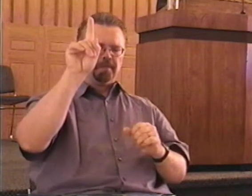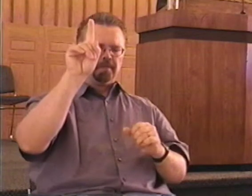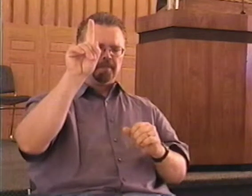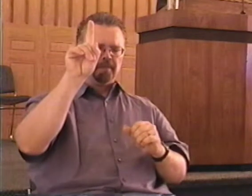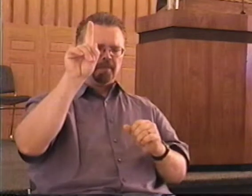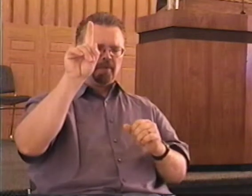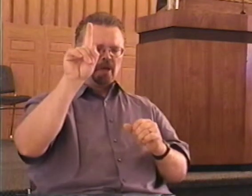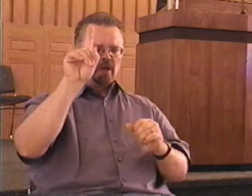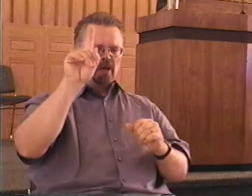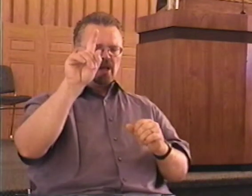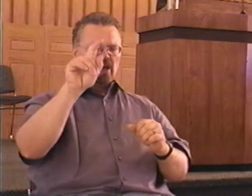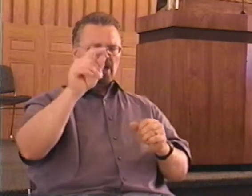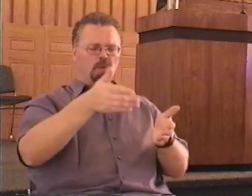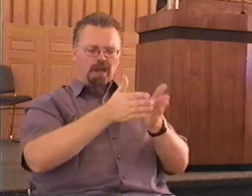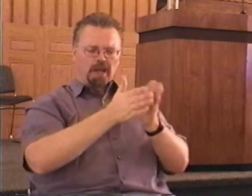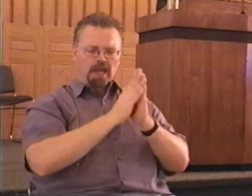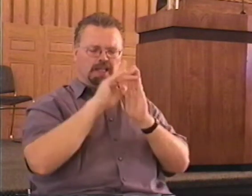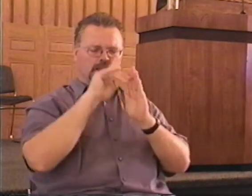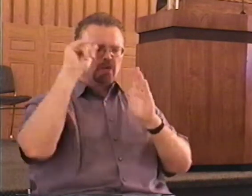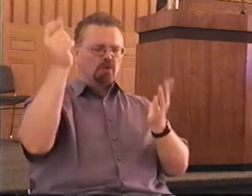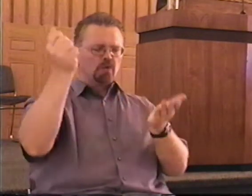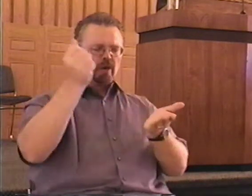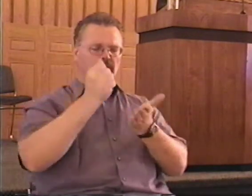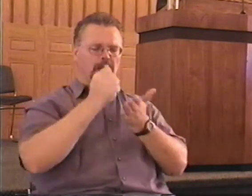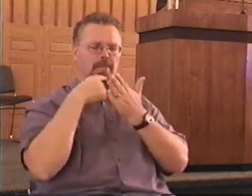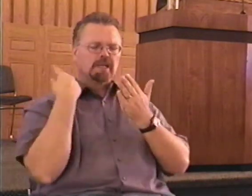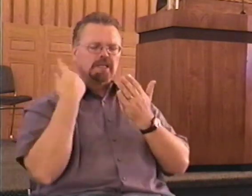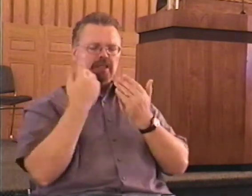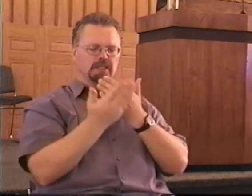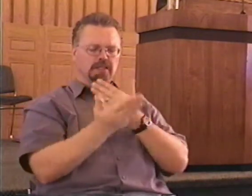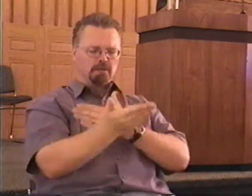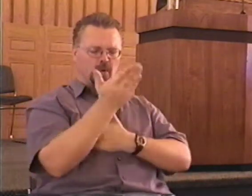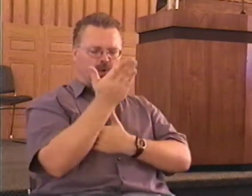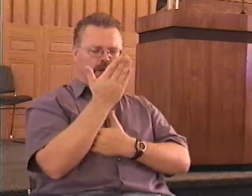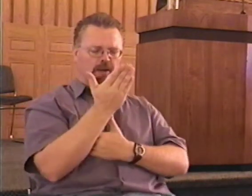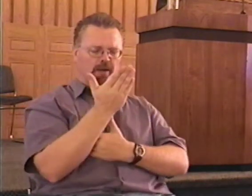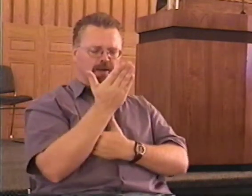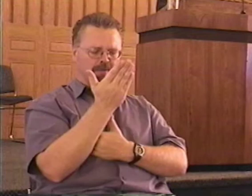Father, we ask that you will help us this morning.